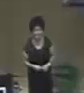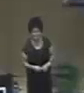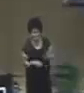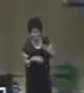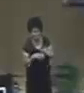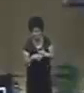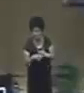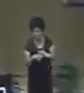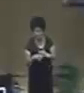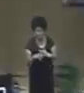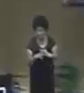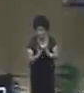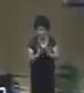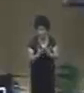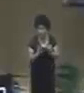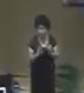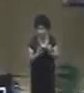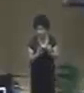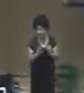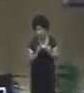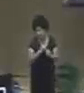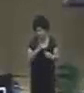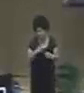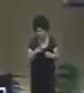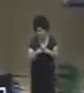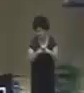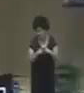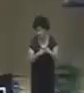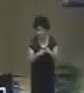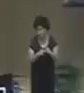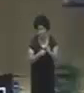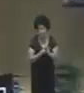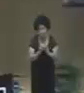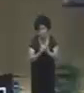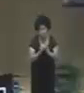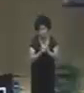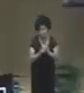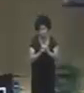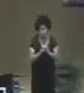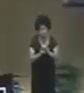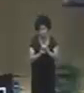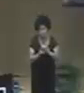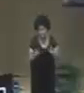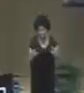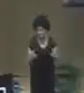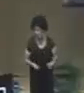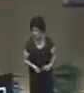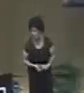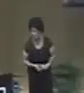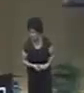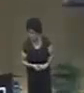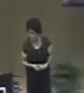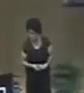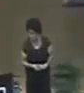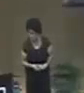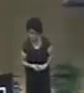staff. It's just simple. It's Moodle. We're running Moodle. That's it. The little interface we've built. It's open